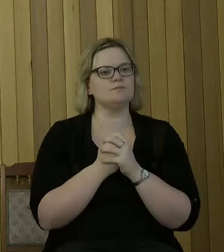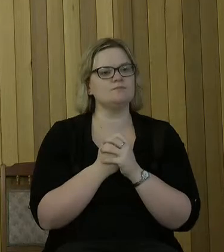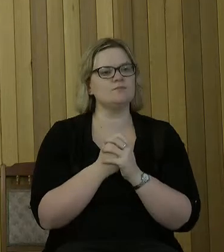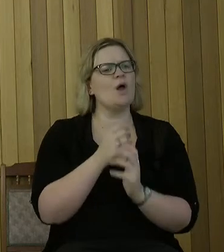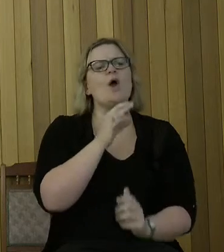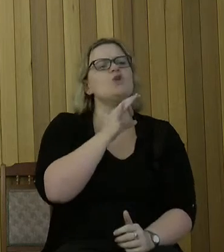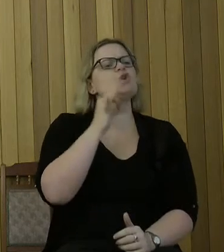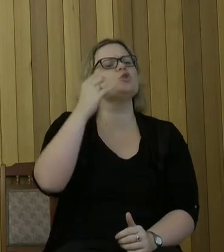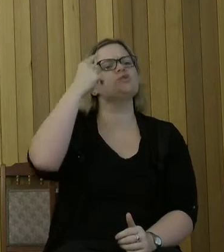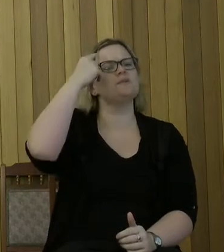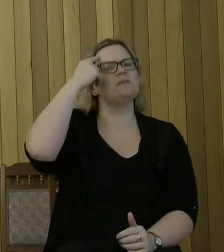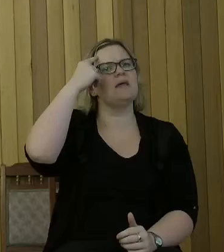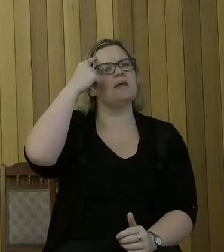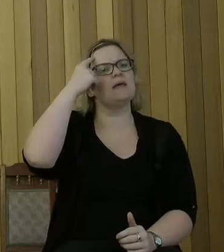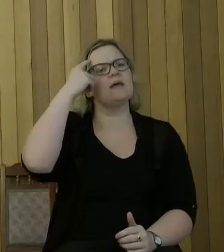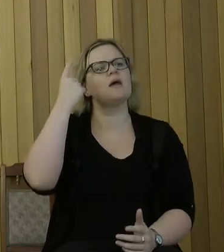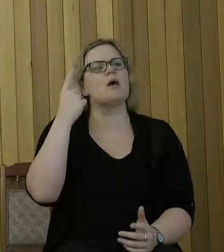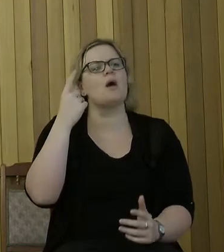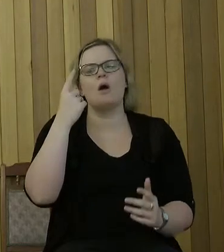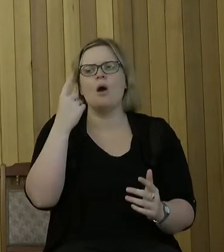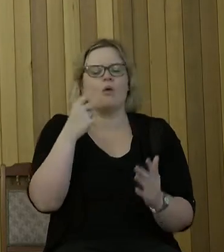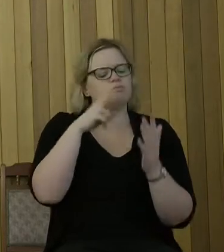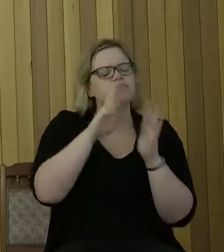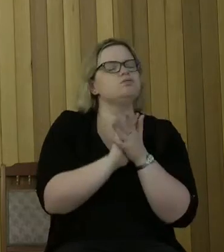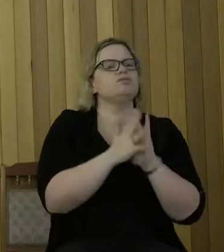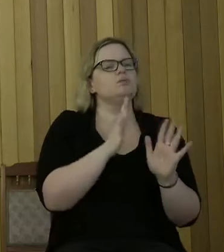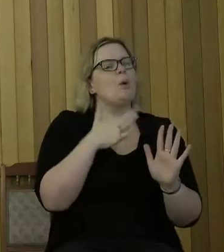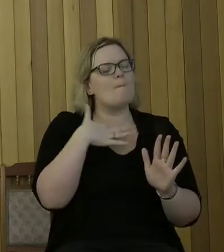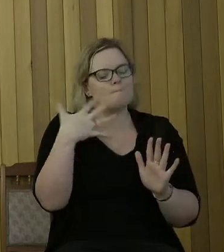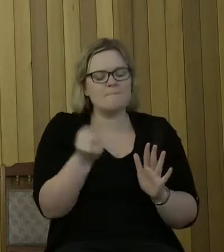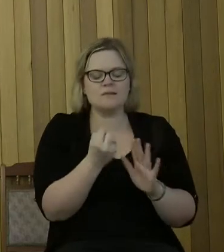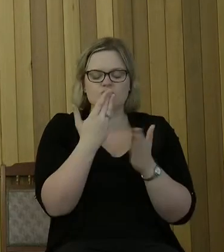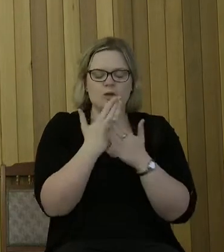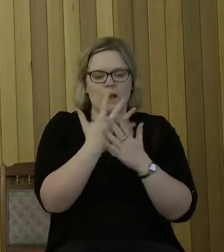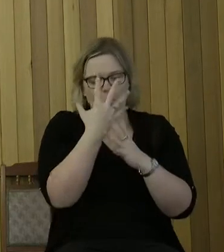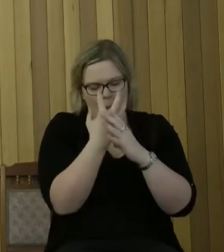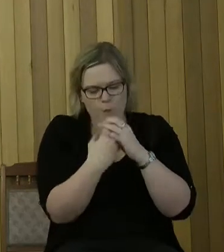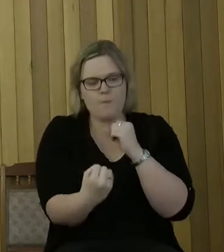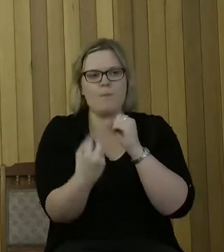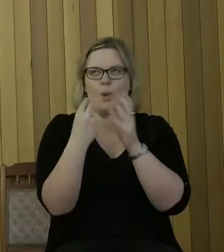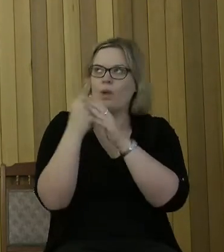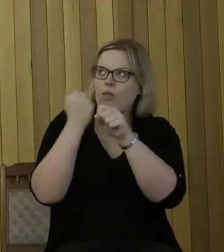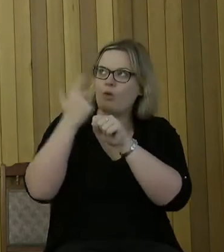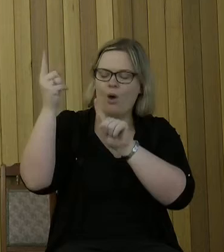Not just think that the lesson pamphlet is enough, but actually spending time in His Word with Him.